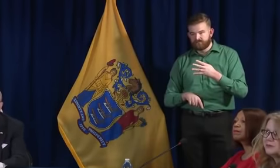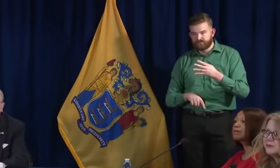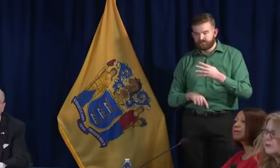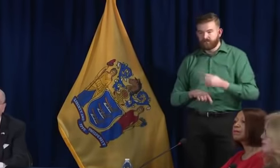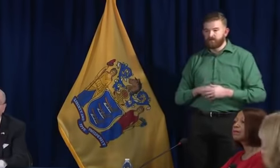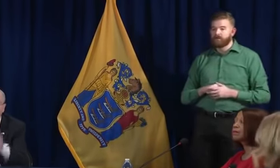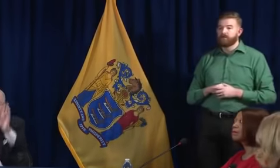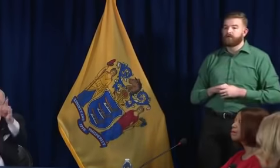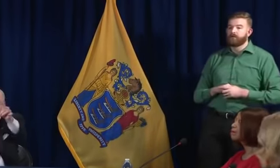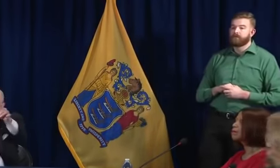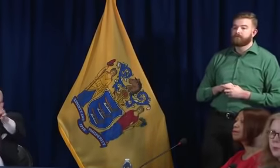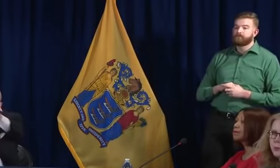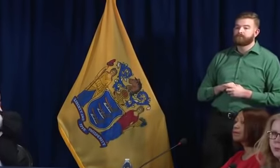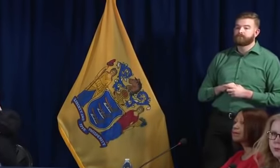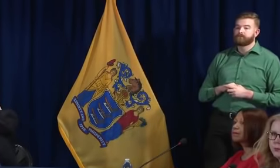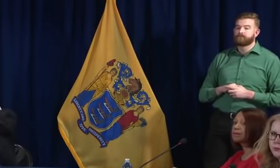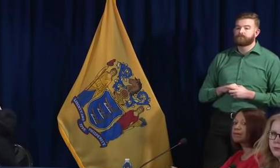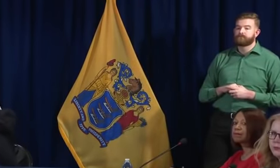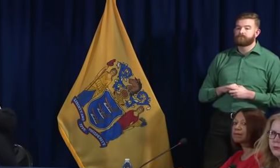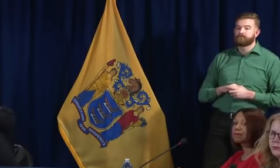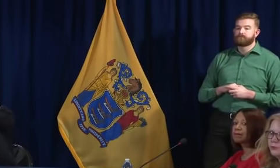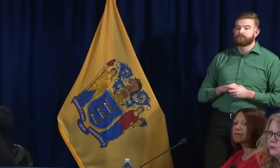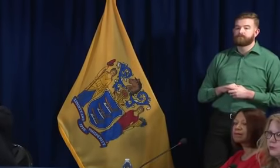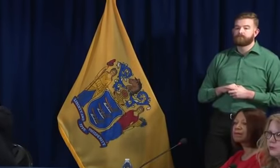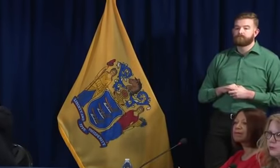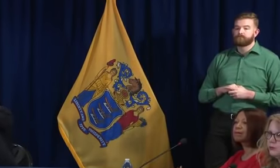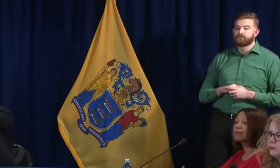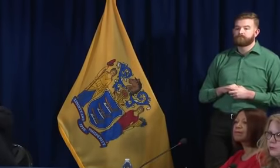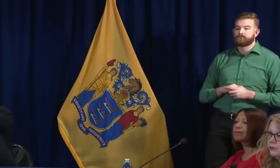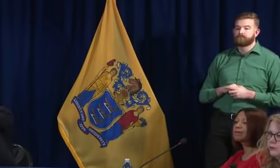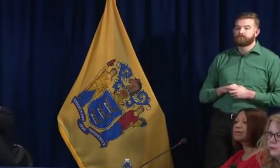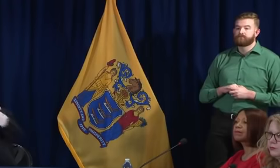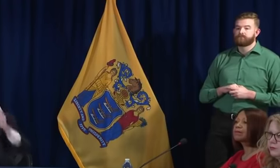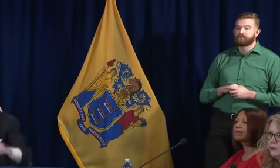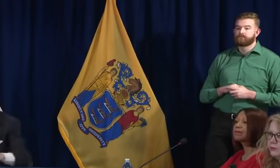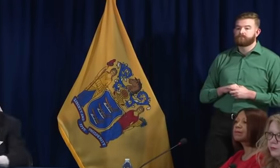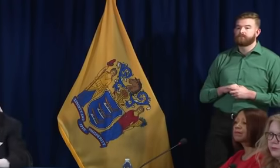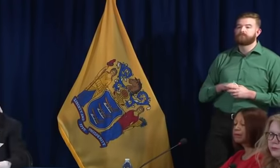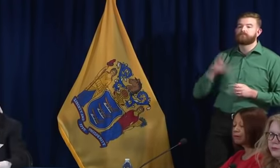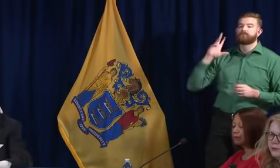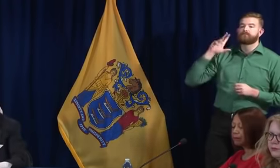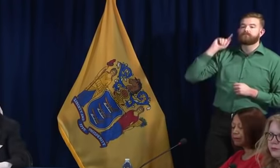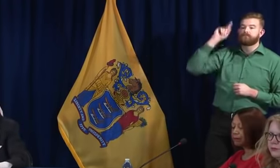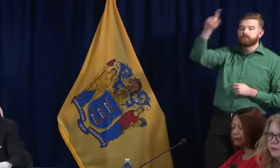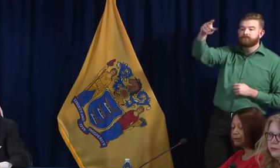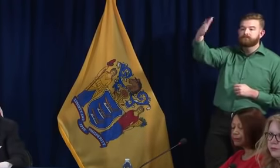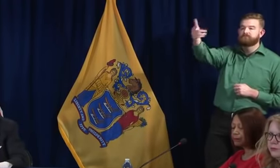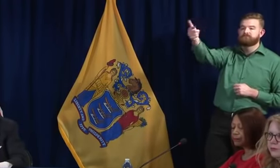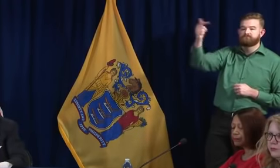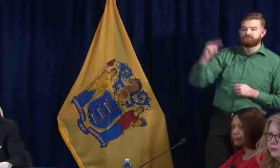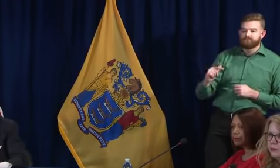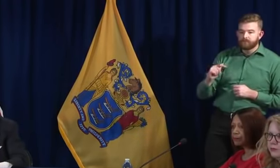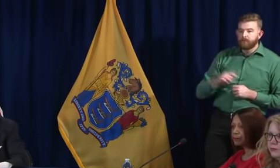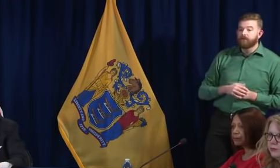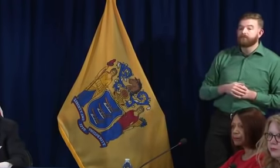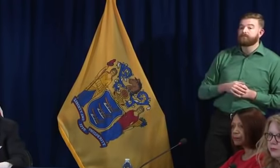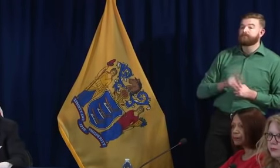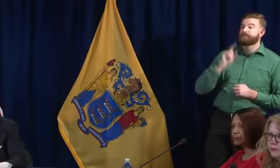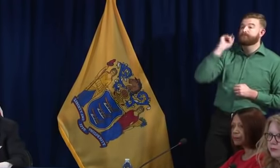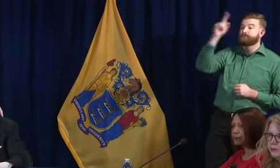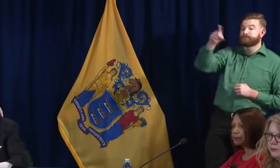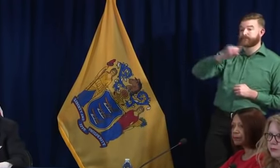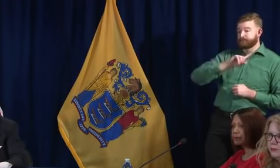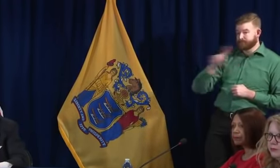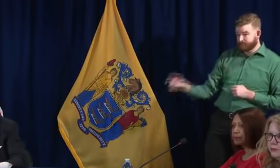Sorry, I apologize. Were you up? I didn't see you. It's okay. We'll go to the back, and then we'll come back down to Elise. Thank you. Any further progress? I think you mentioned yesterday